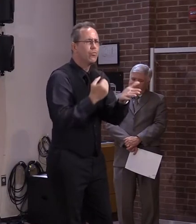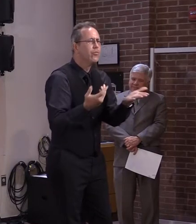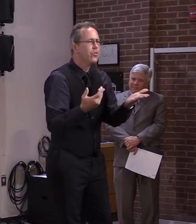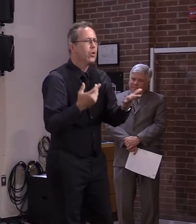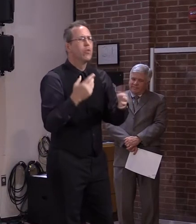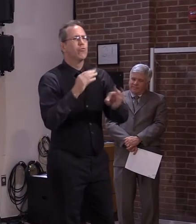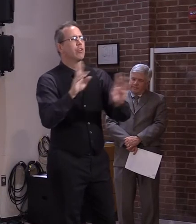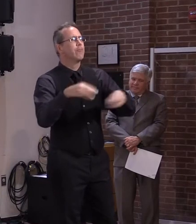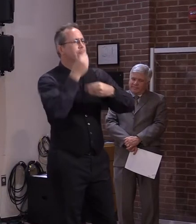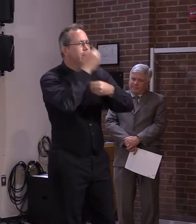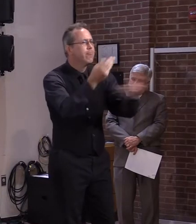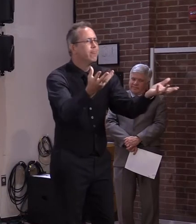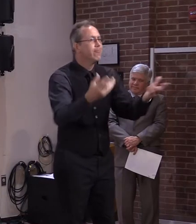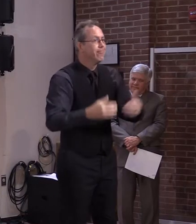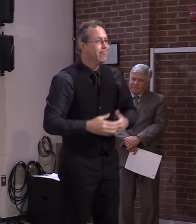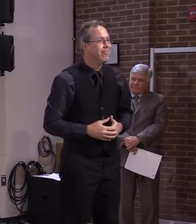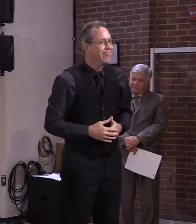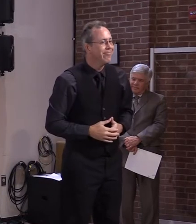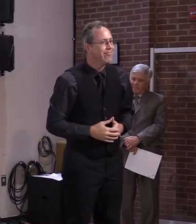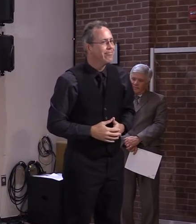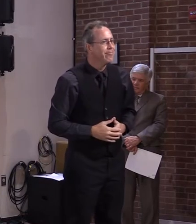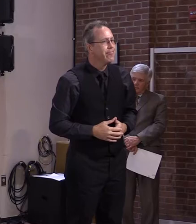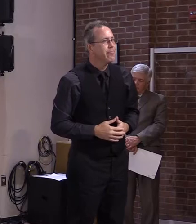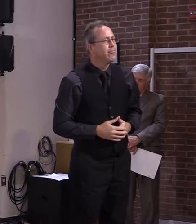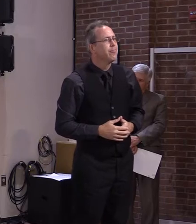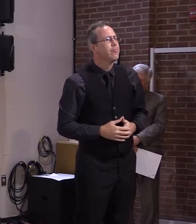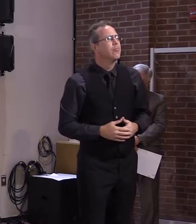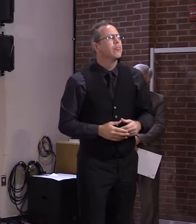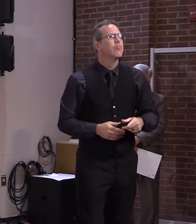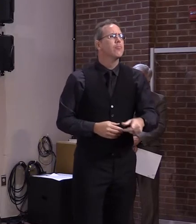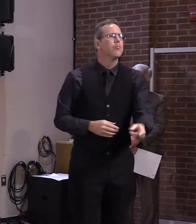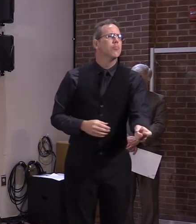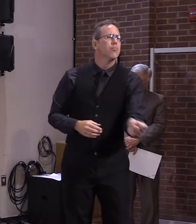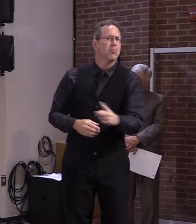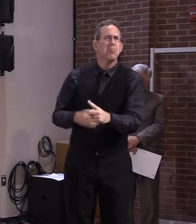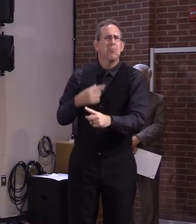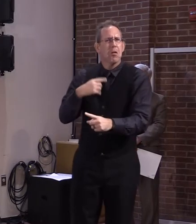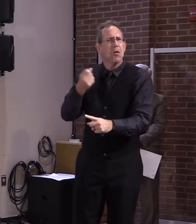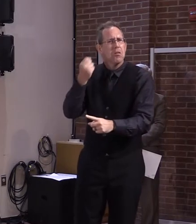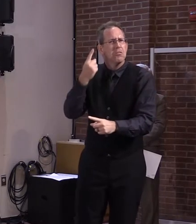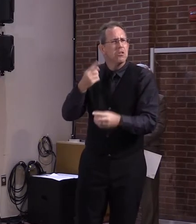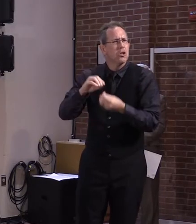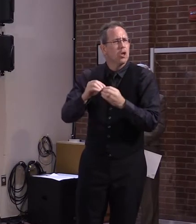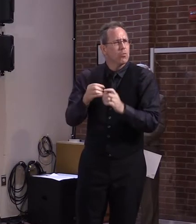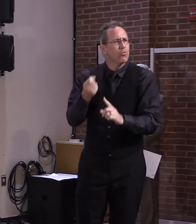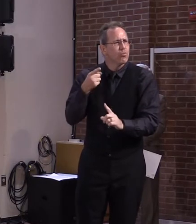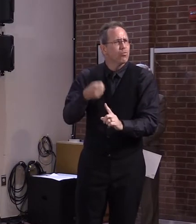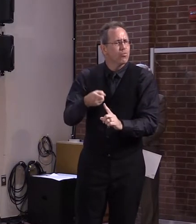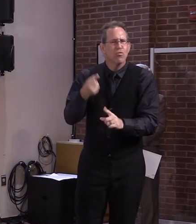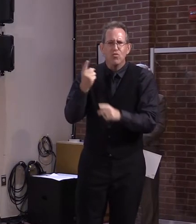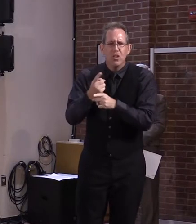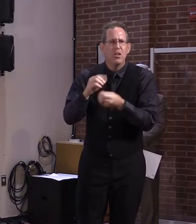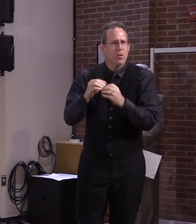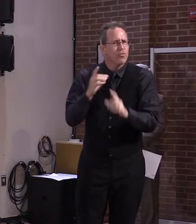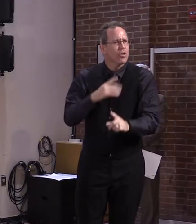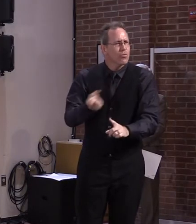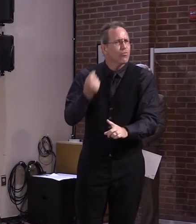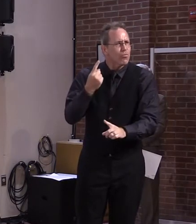I mean, obviously the numbers always sound plausible each week, but, you know, but to have a major glitch like you